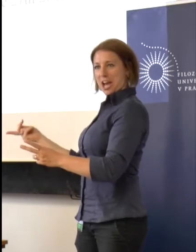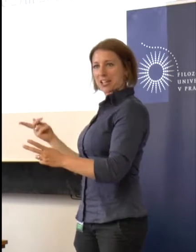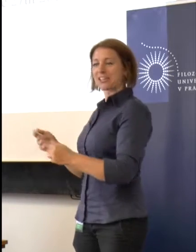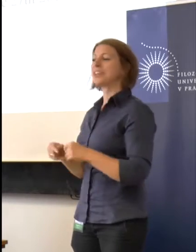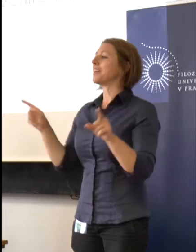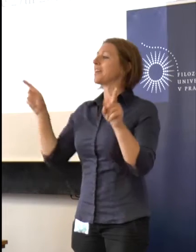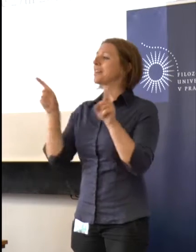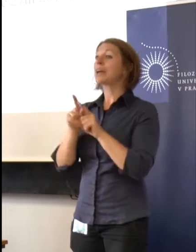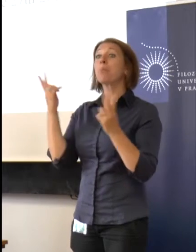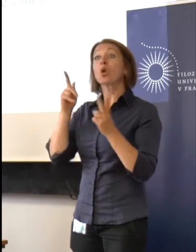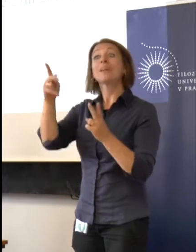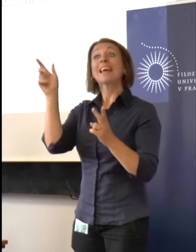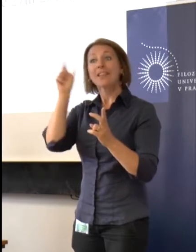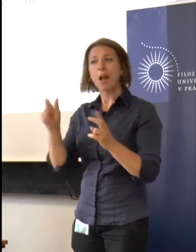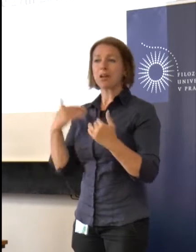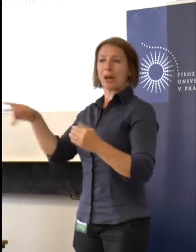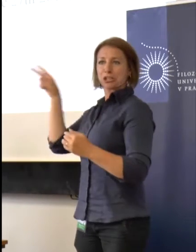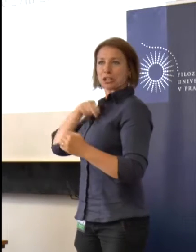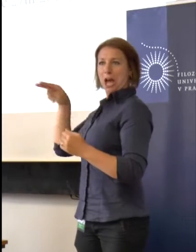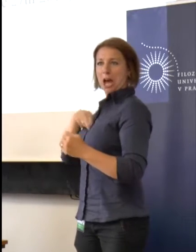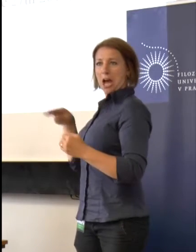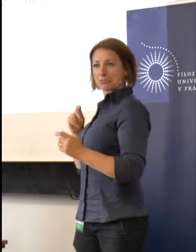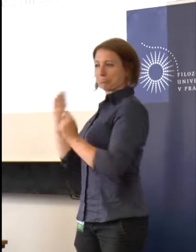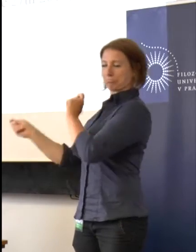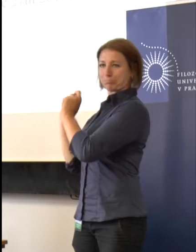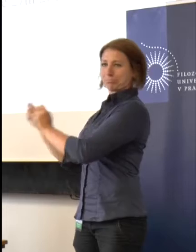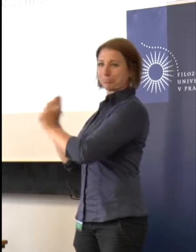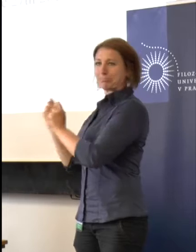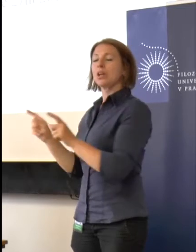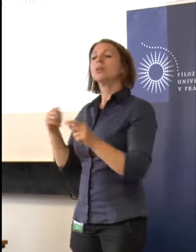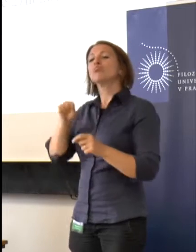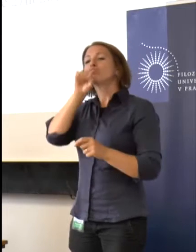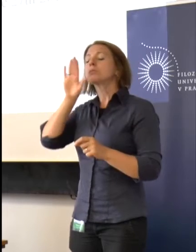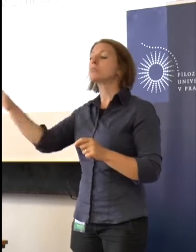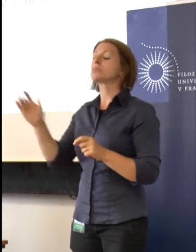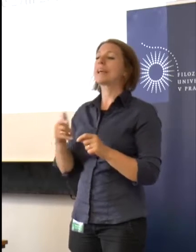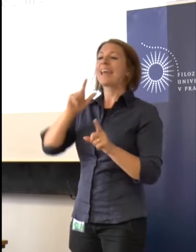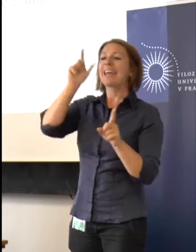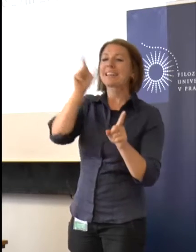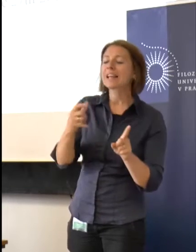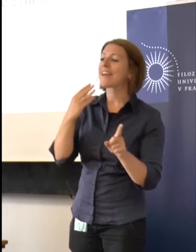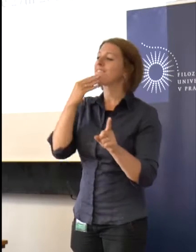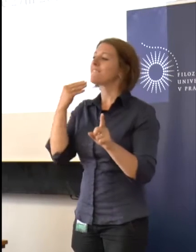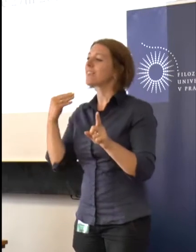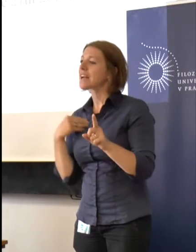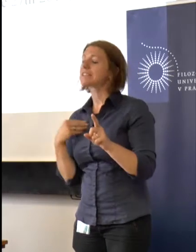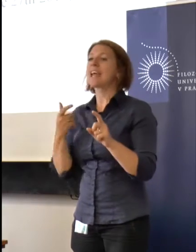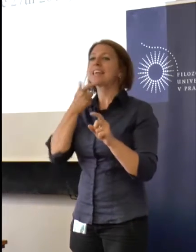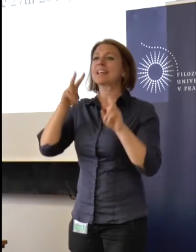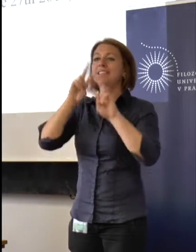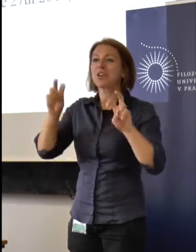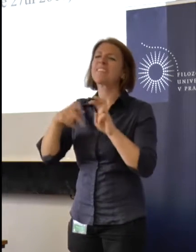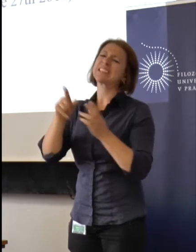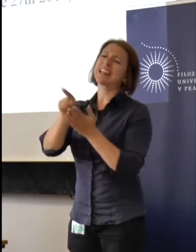His fields of interest are French and Italian linguistics, semiotics, especially literary semiotics,